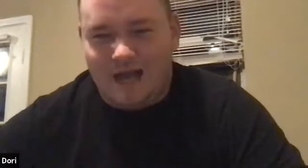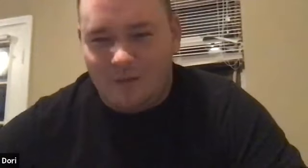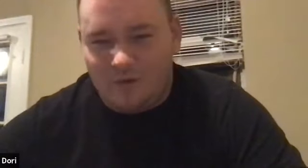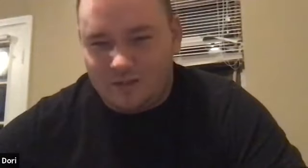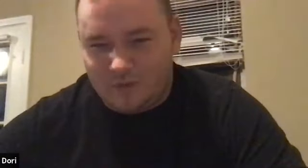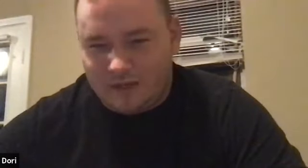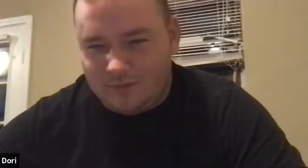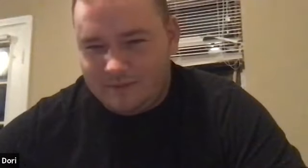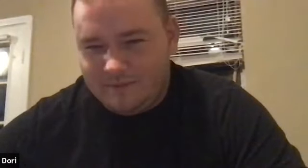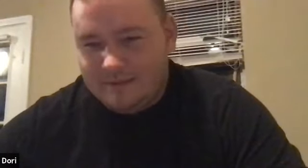God want to communicate with me?